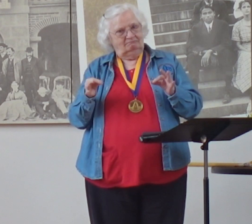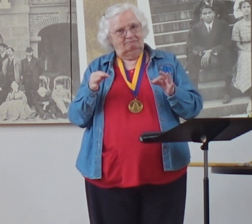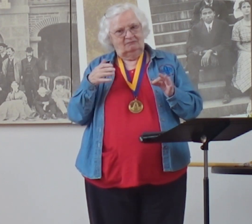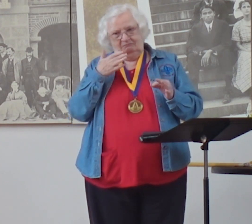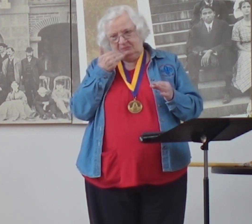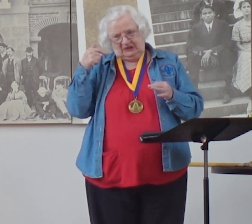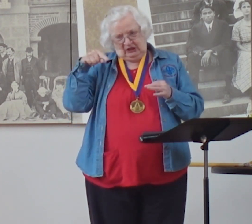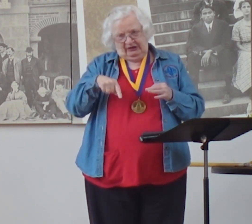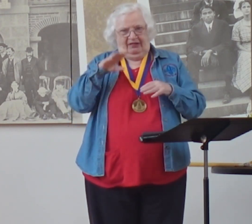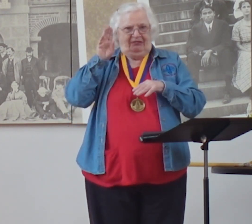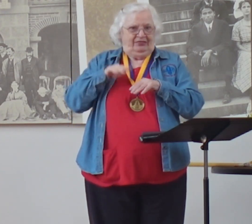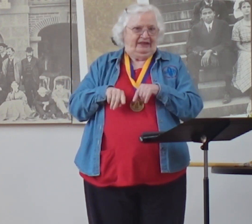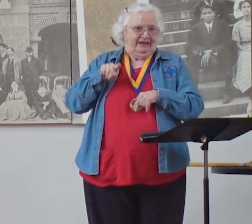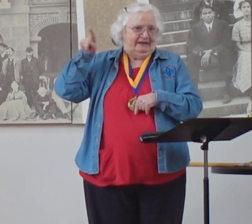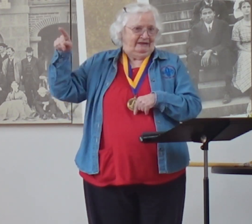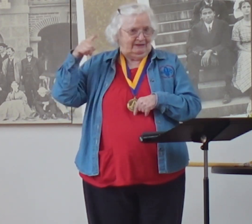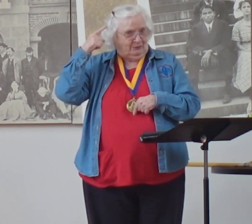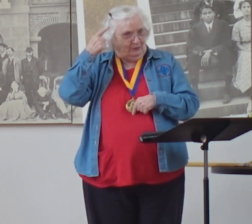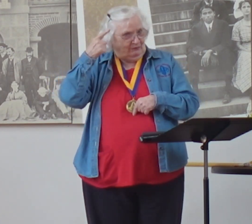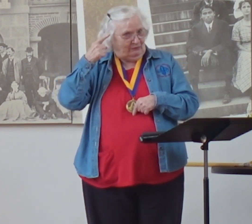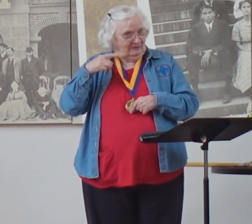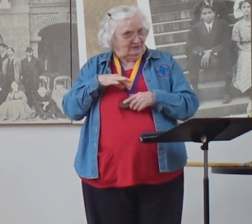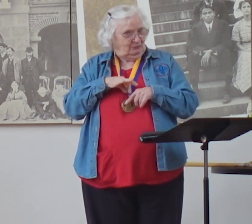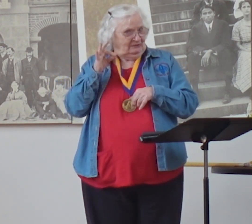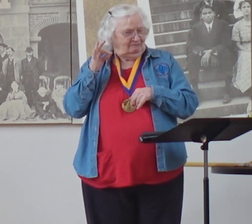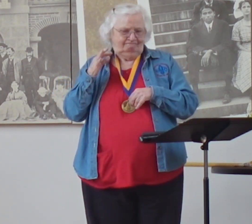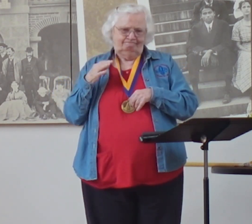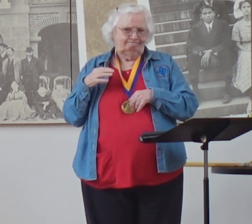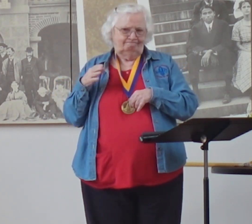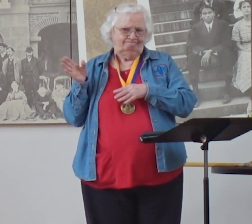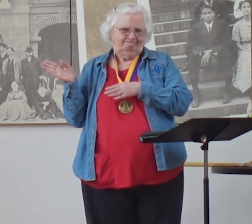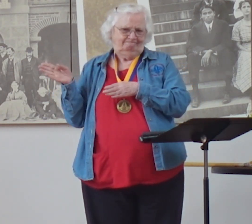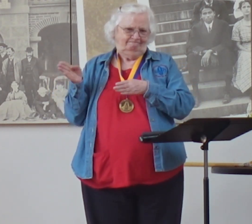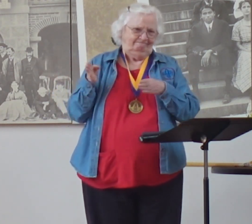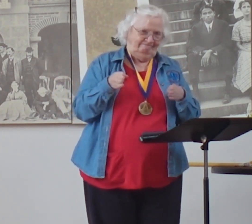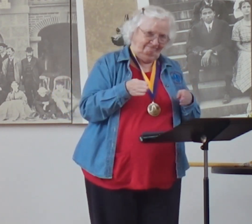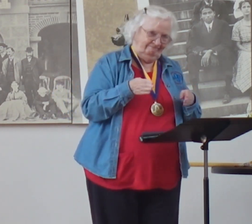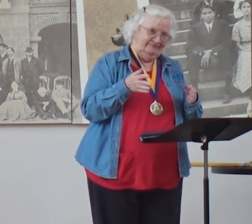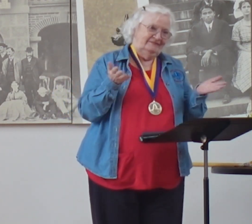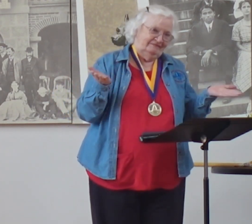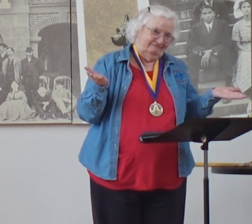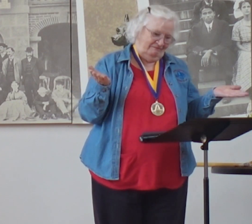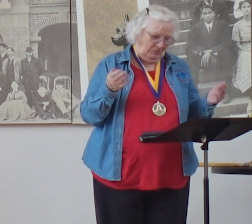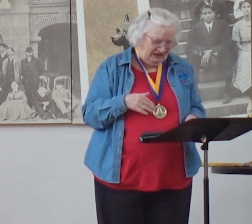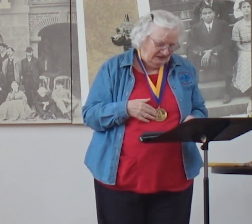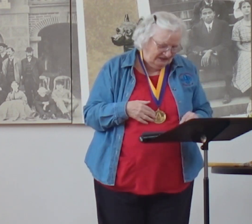There's the act of Nancy that we are in this room instead of the old gym.